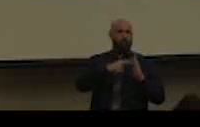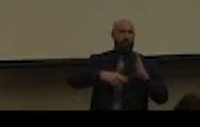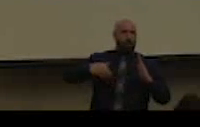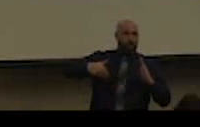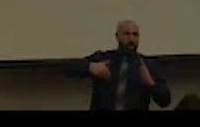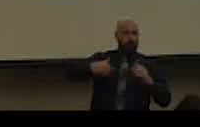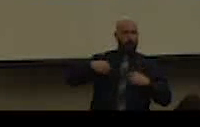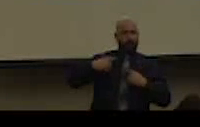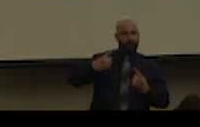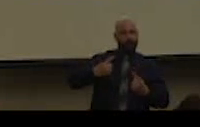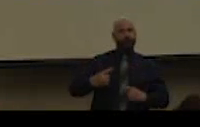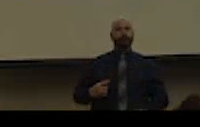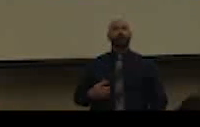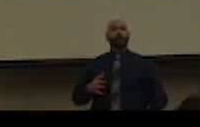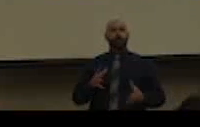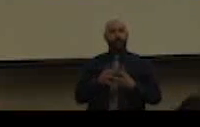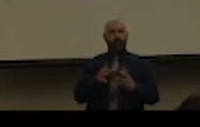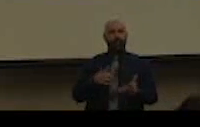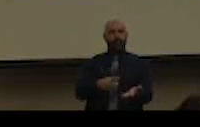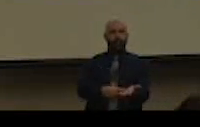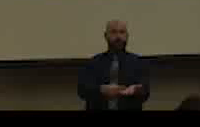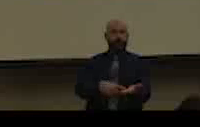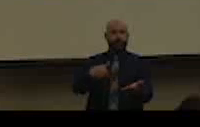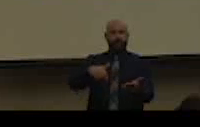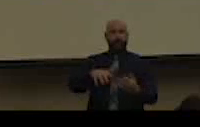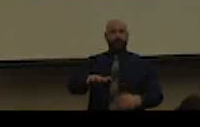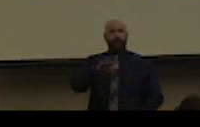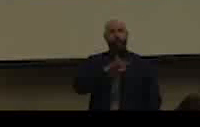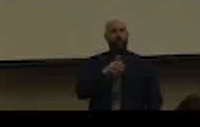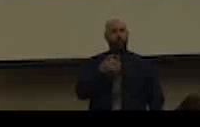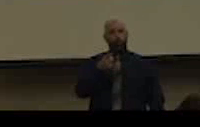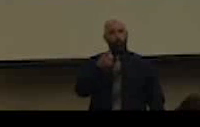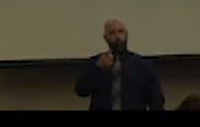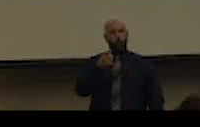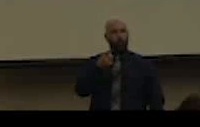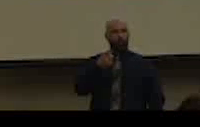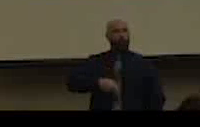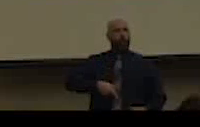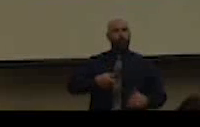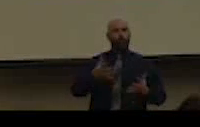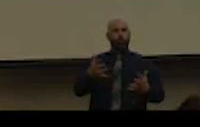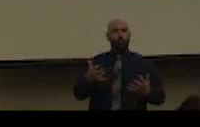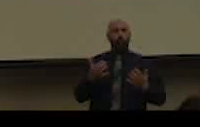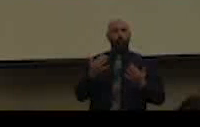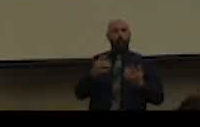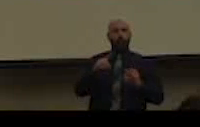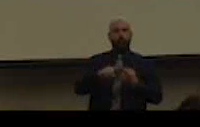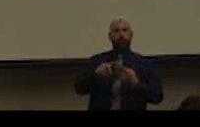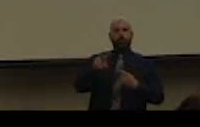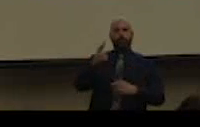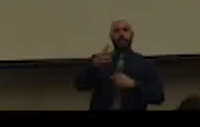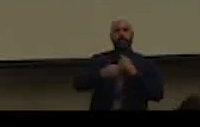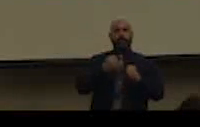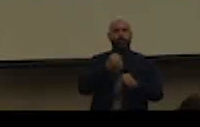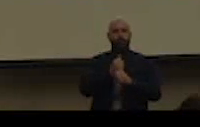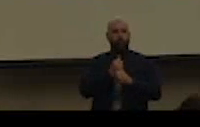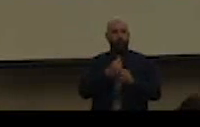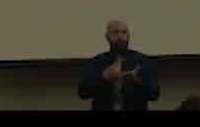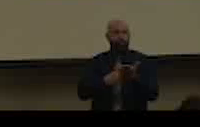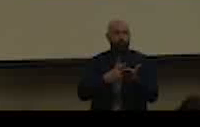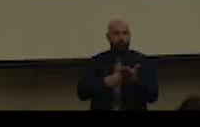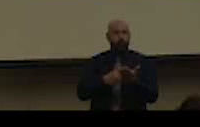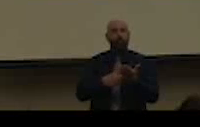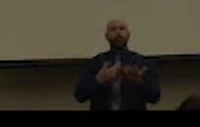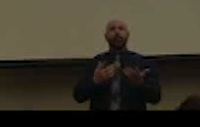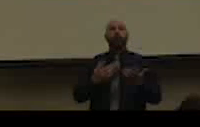just so much to talk about in this space. What did you want to sort of wait in year two to cover? Year one, we really focused on how many